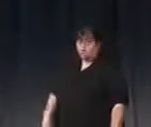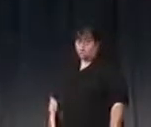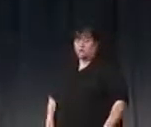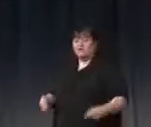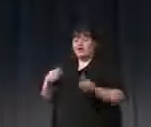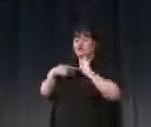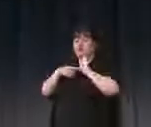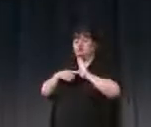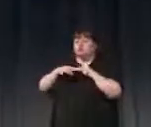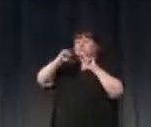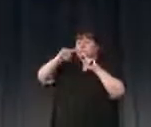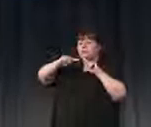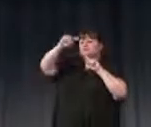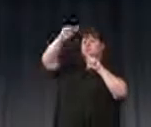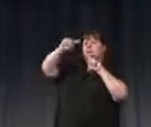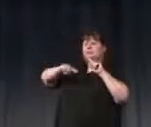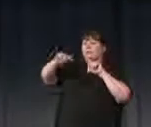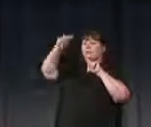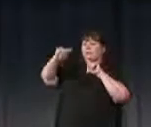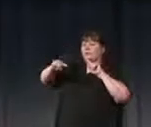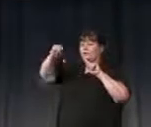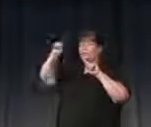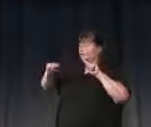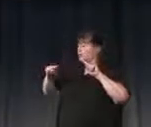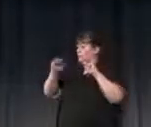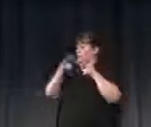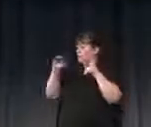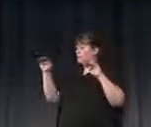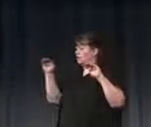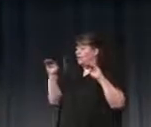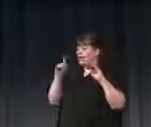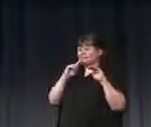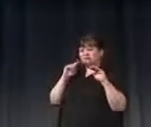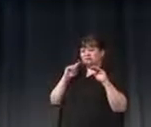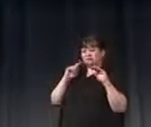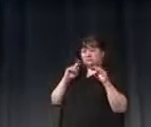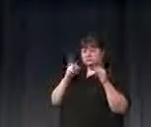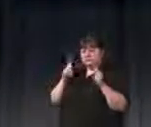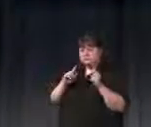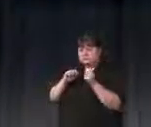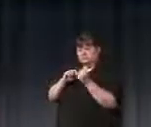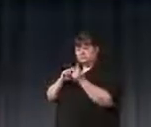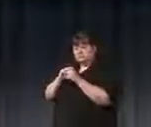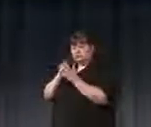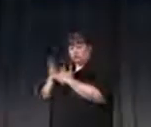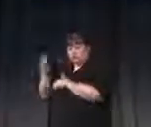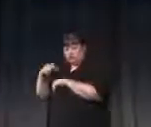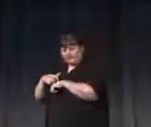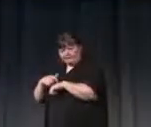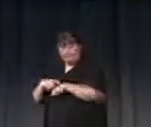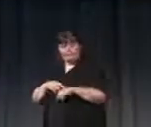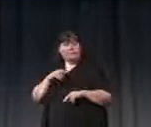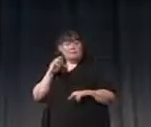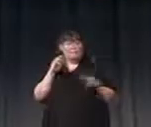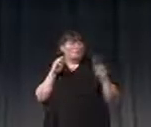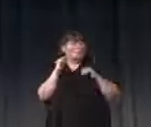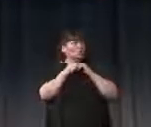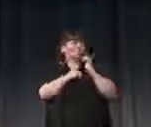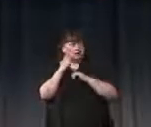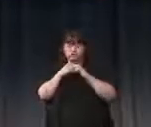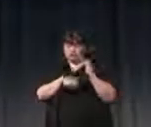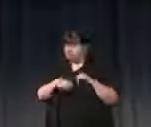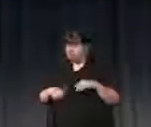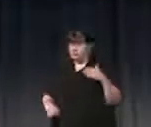the frequency content of a sound, shown here on the y-axis, as that evolves over time. And so when you look at the structure here for